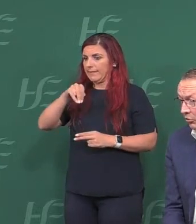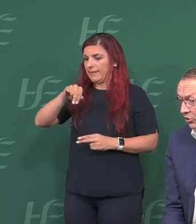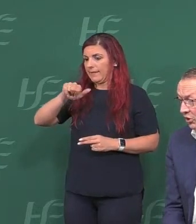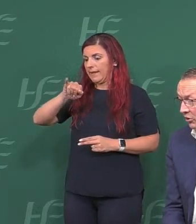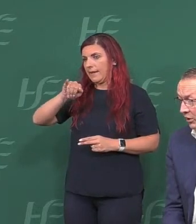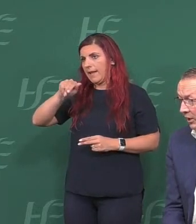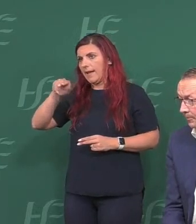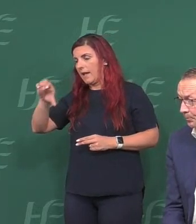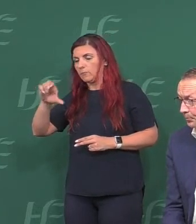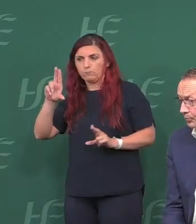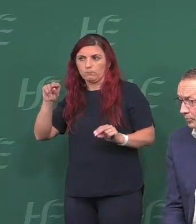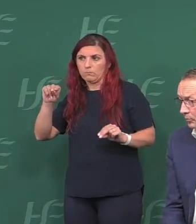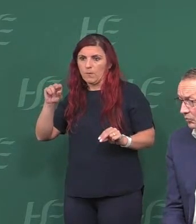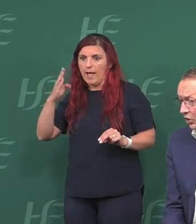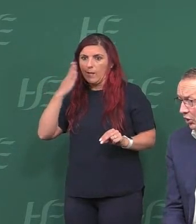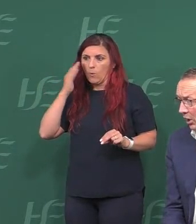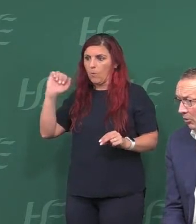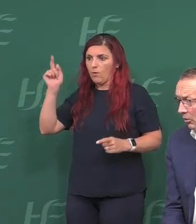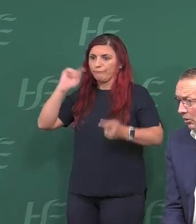I know they're considering